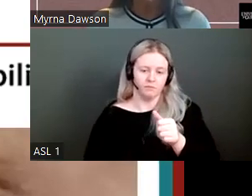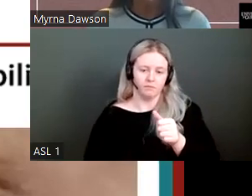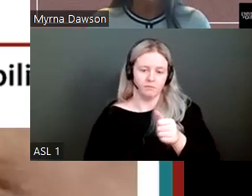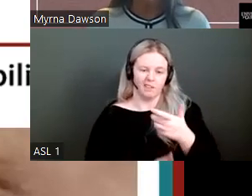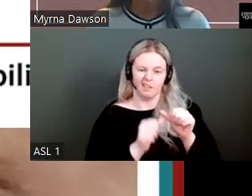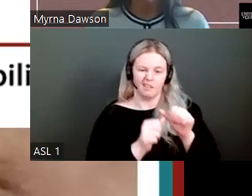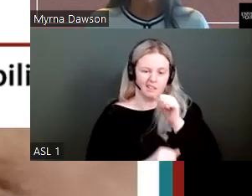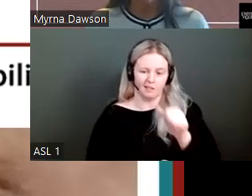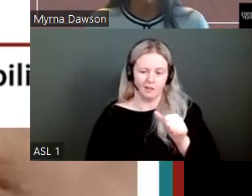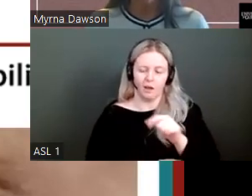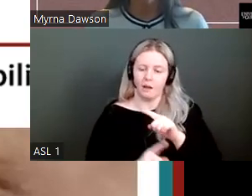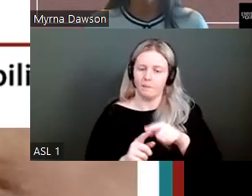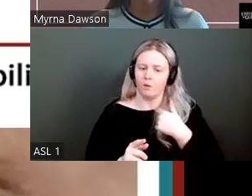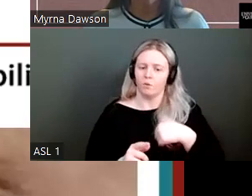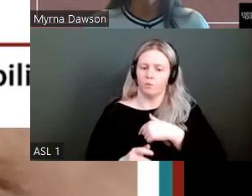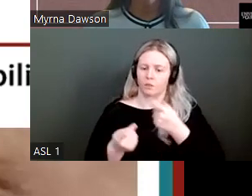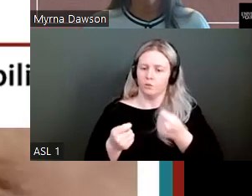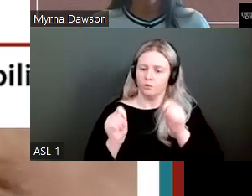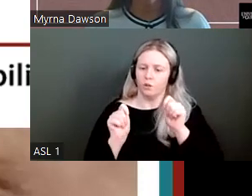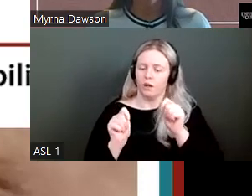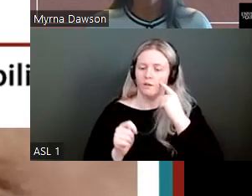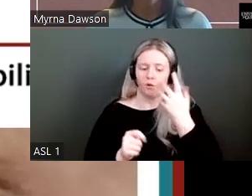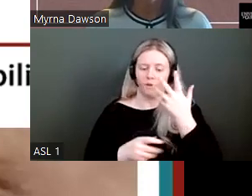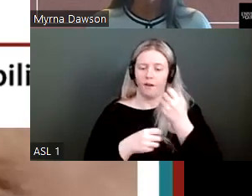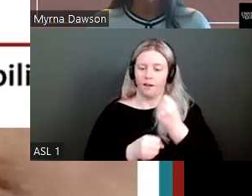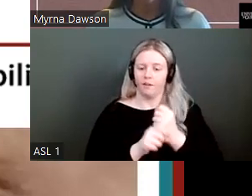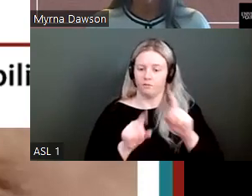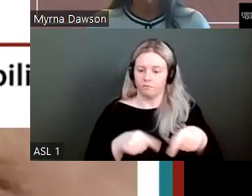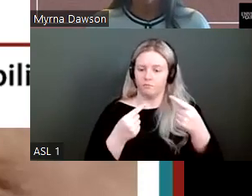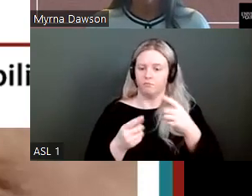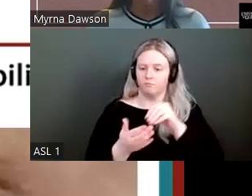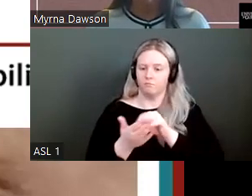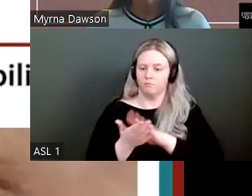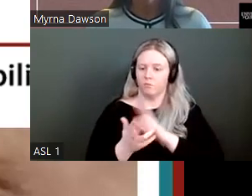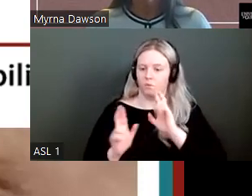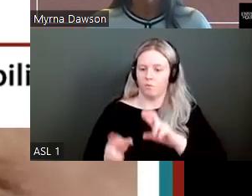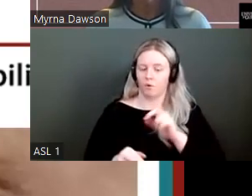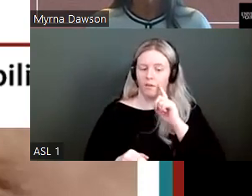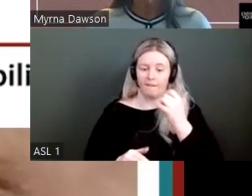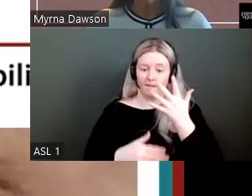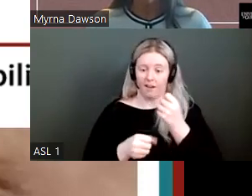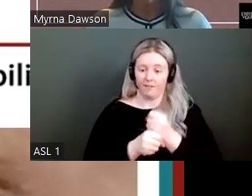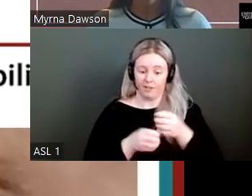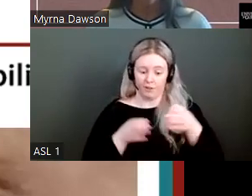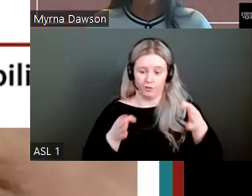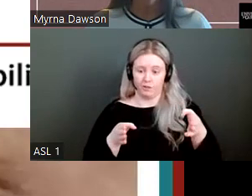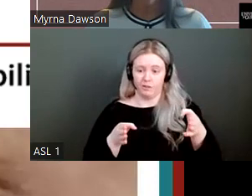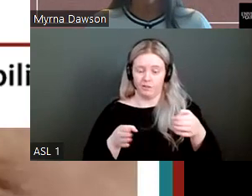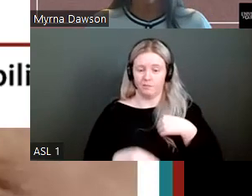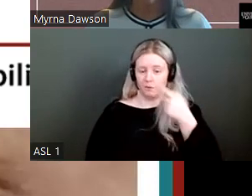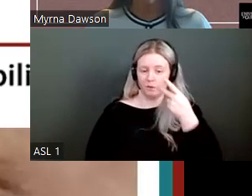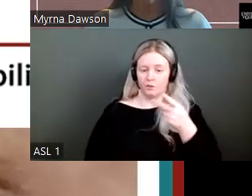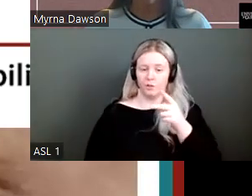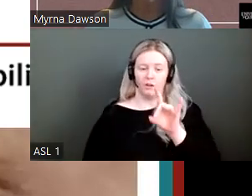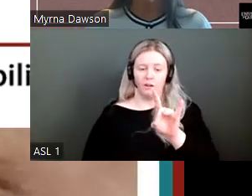consistently, we did try to do so for our 5-year report. And in that 5-year period, we found that at least